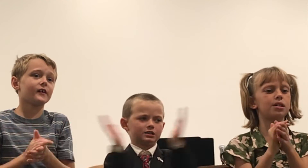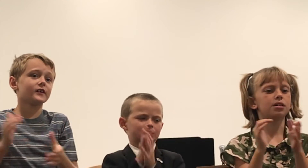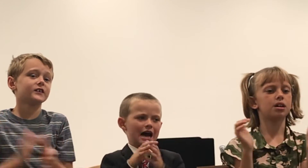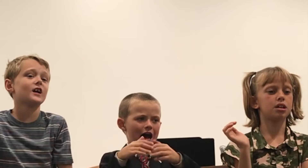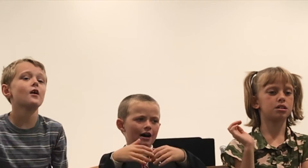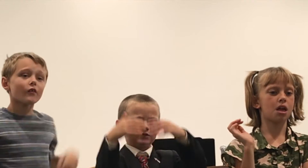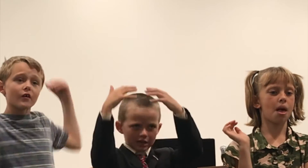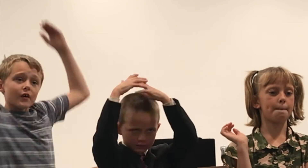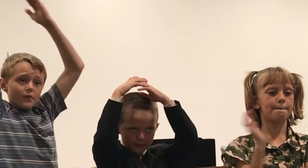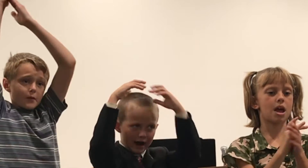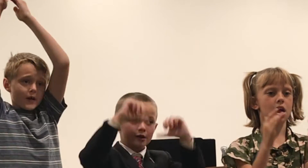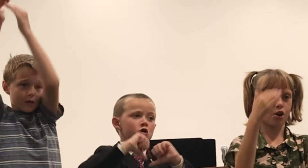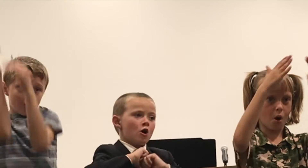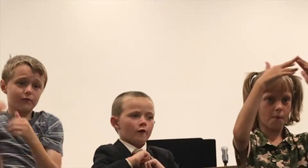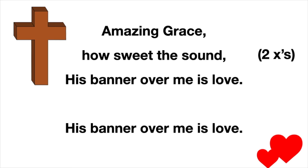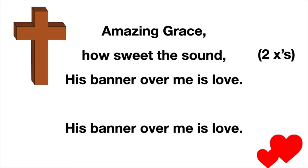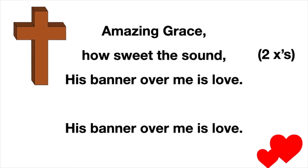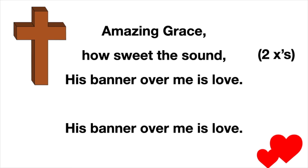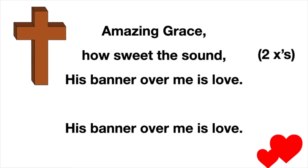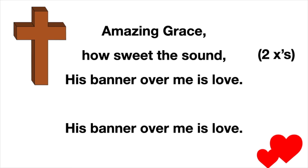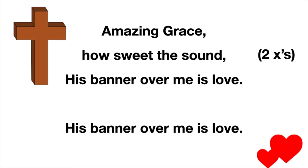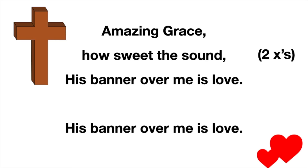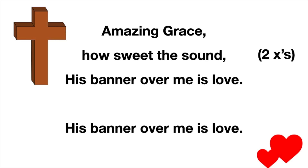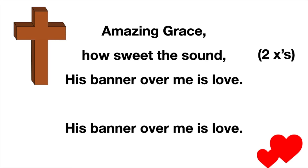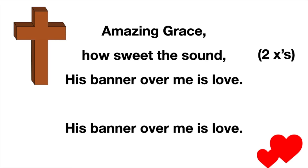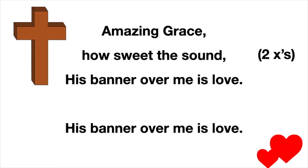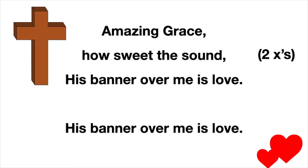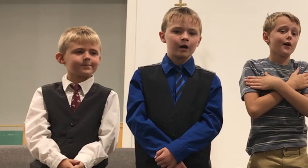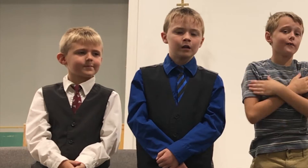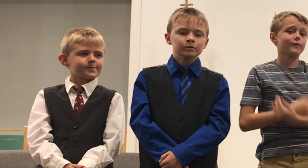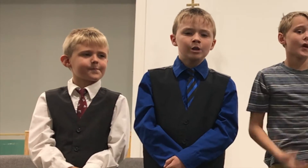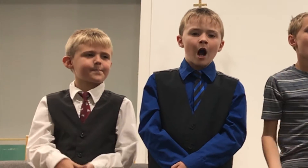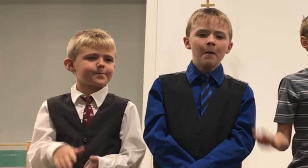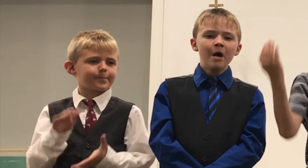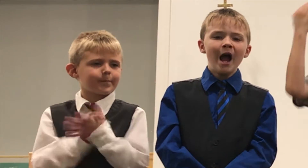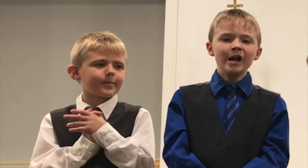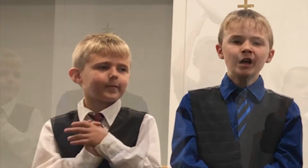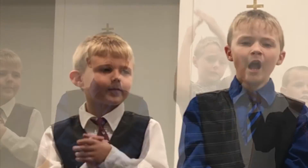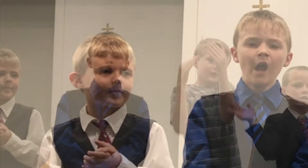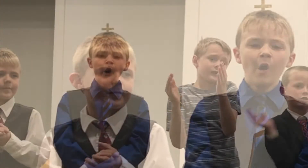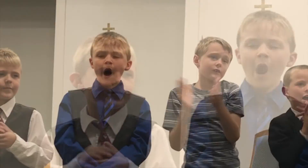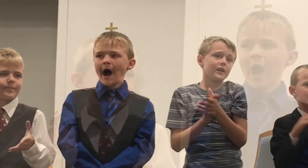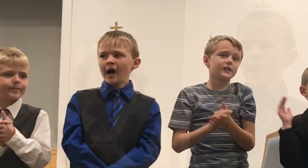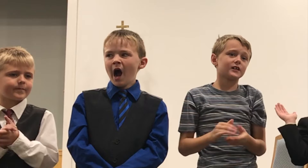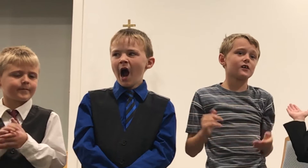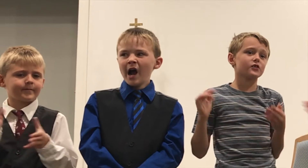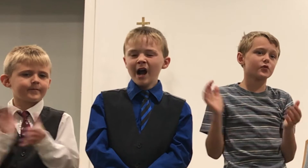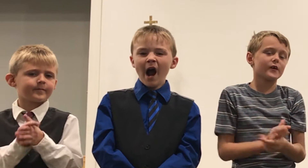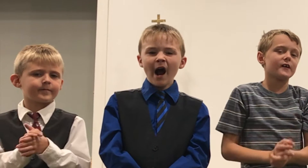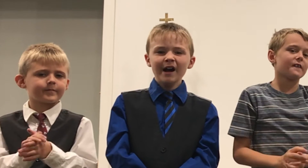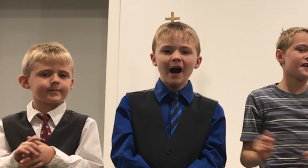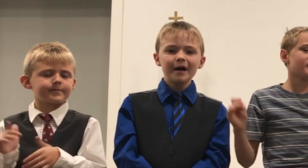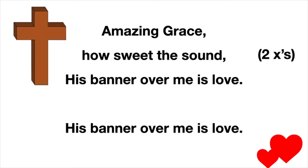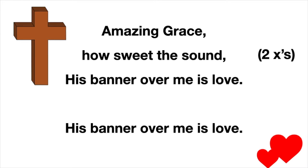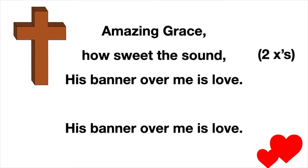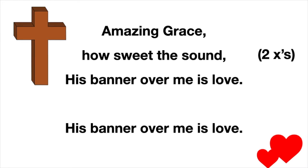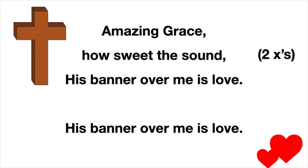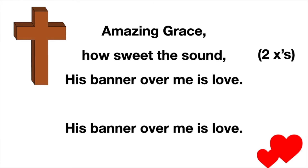Romans eternal life, through our Lord. Romans is